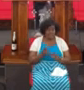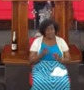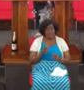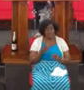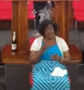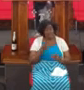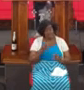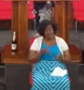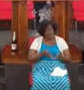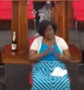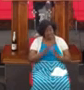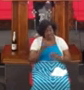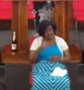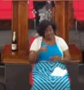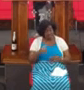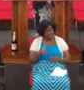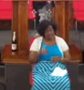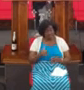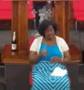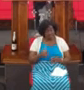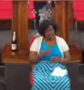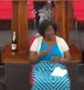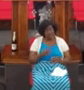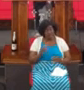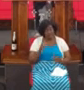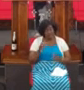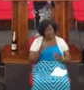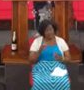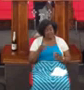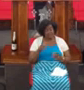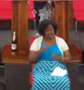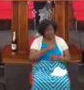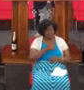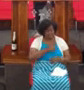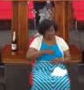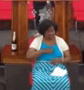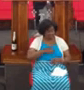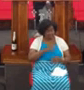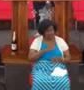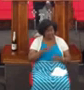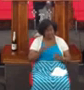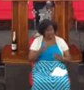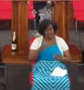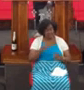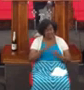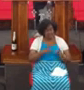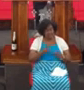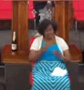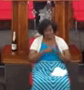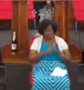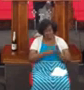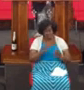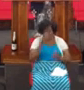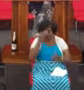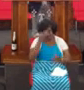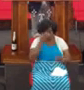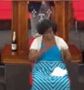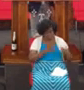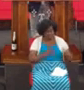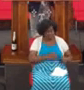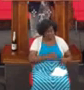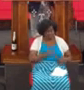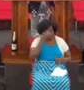them. The careless attitude of the Pharisees is shown. Jesus knew their hearts. After all, he was